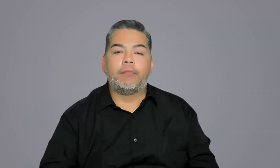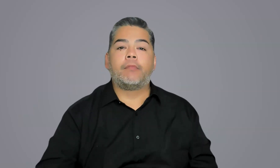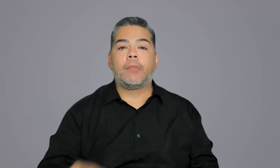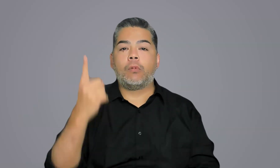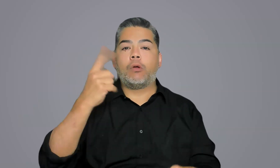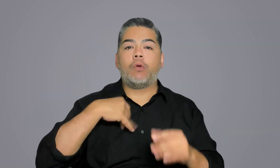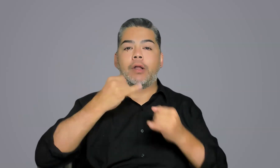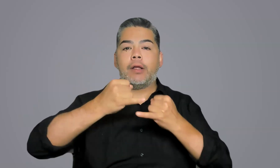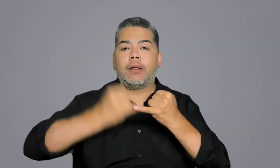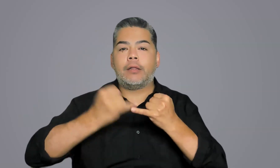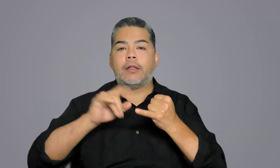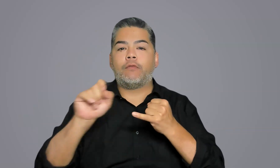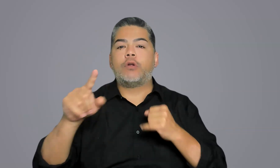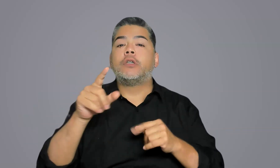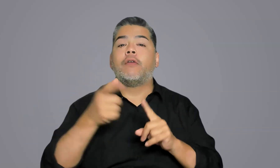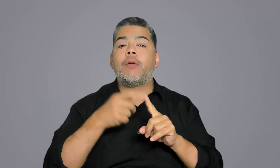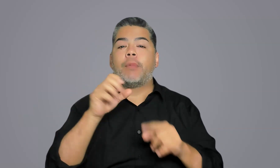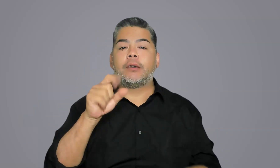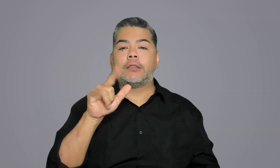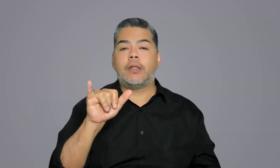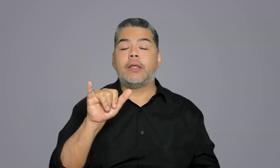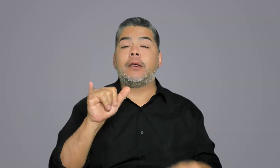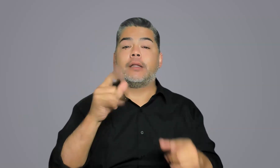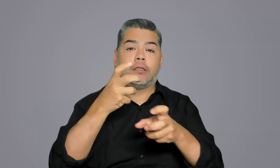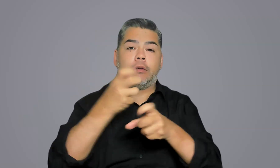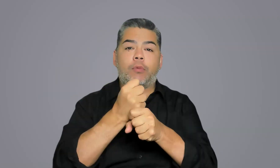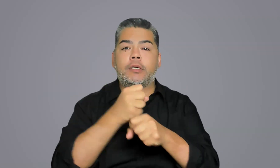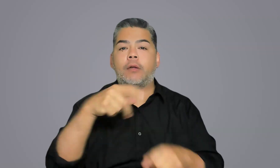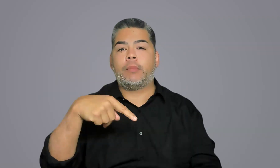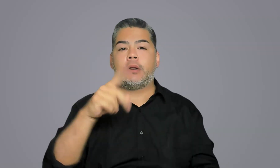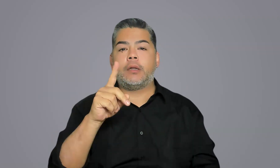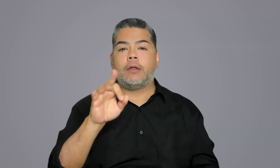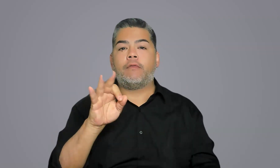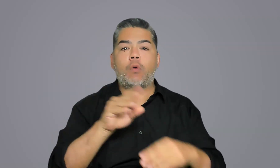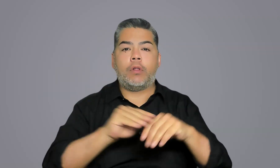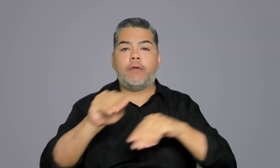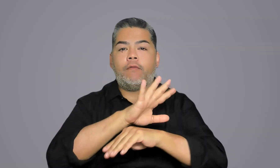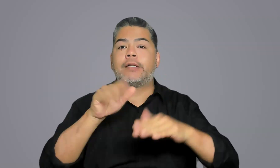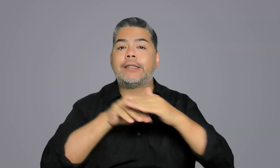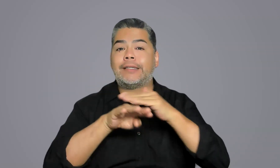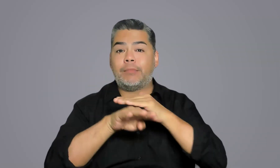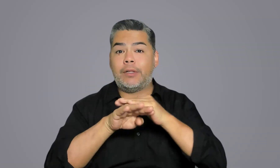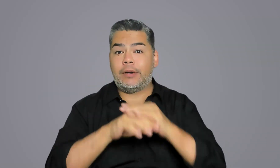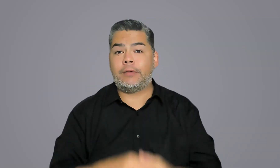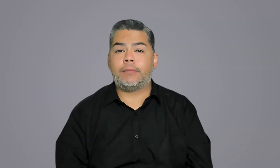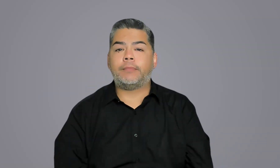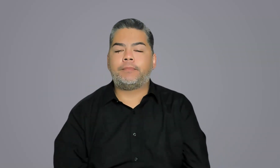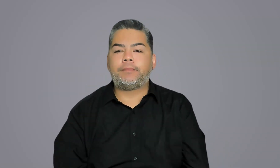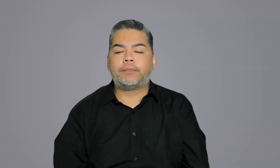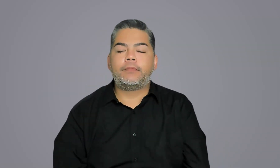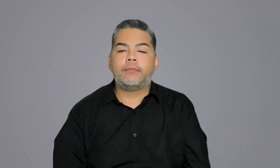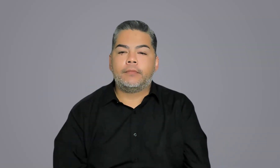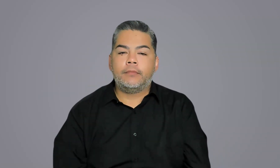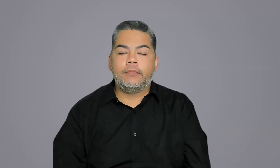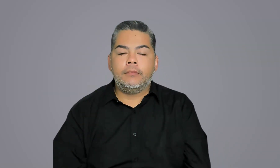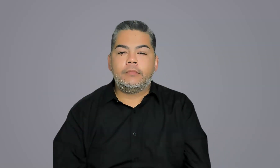final question from Sally. Does compressing a PDF affect its accessibility? This is a great question.